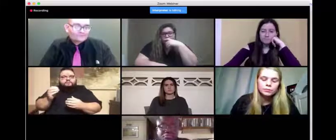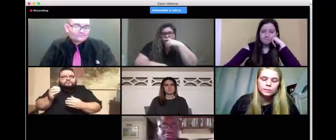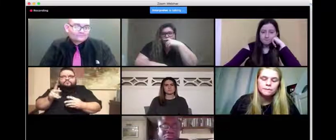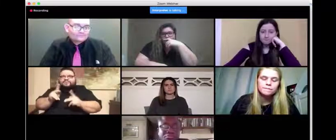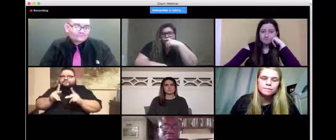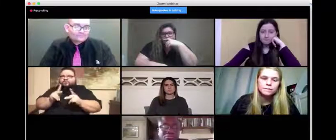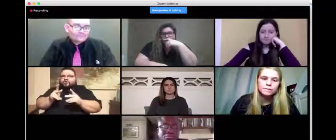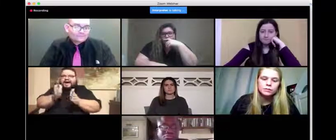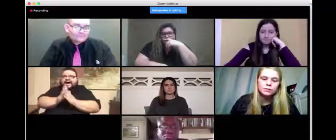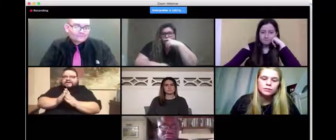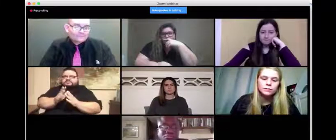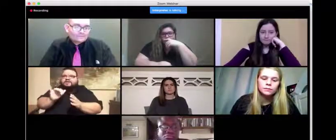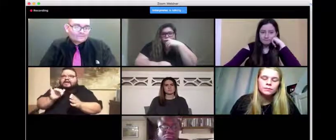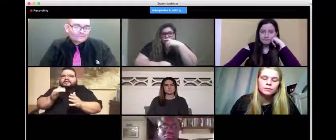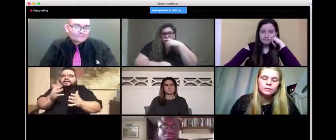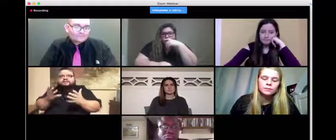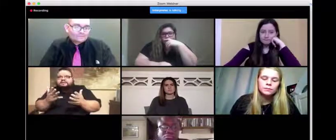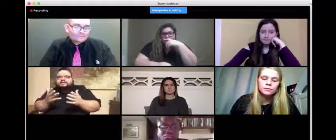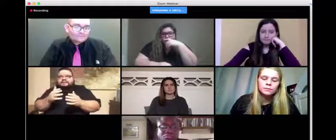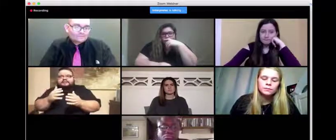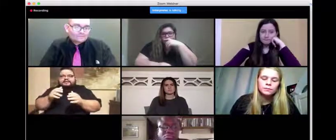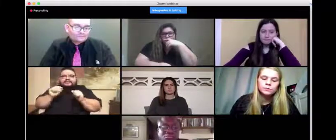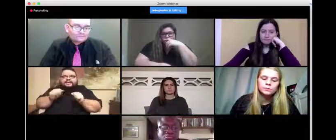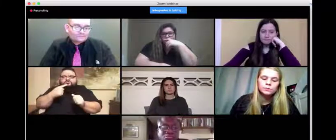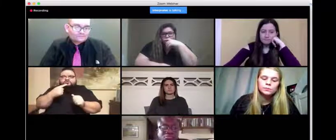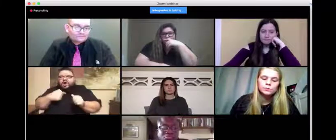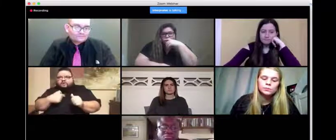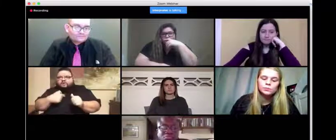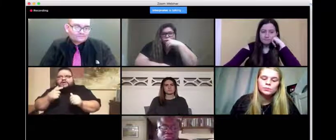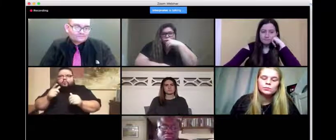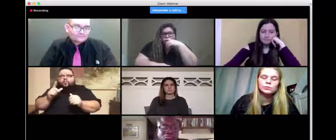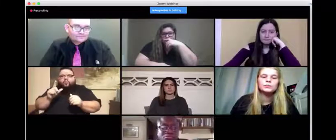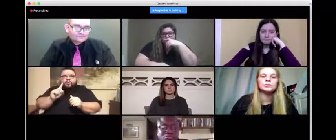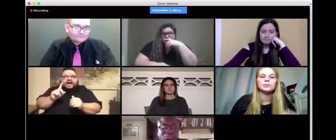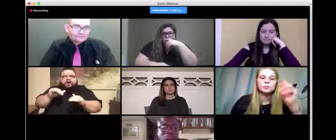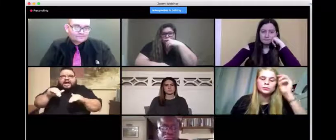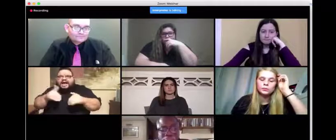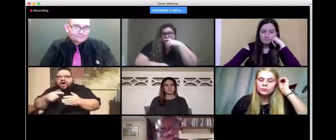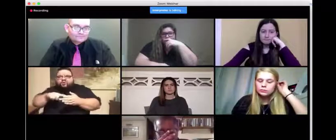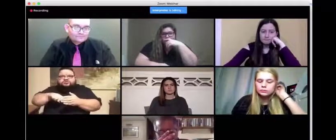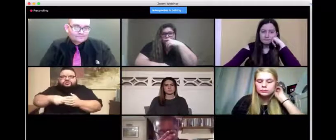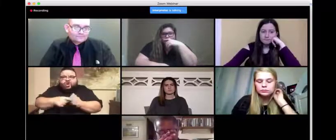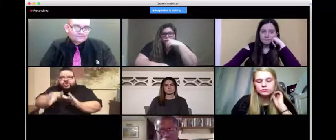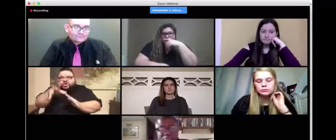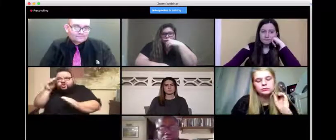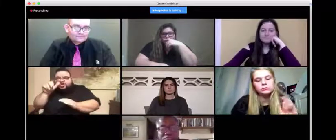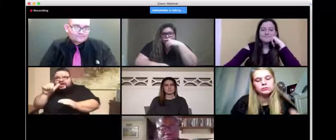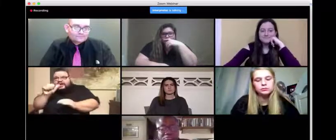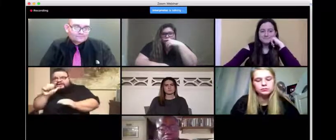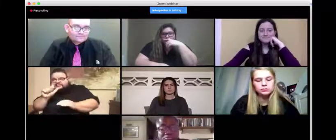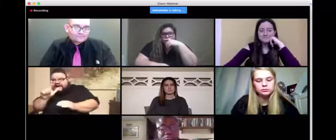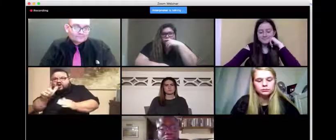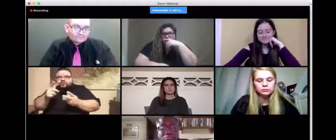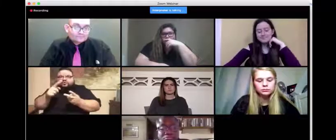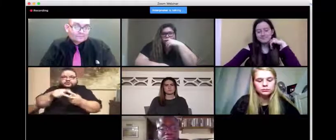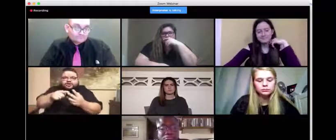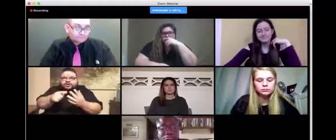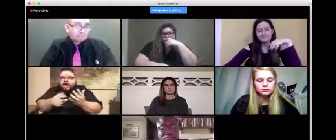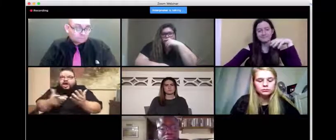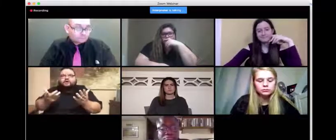me where or how to start learning ASL?" Or all these kinds of questions like that. So, I tell them, go to these